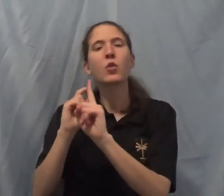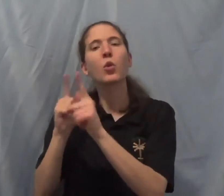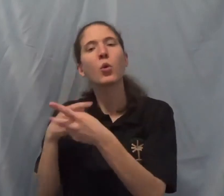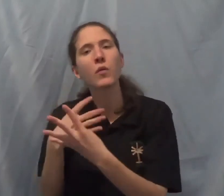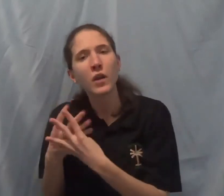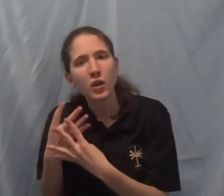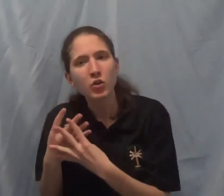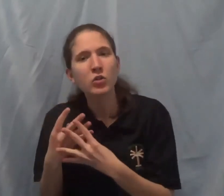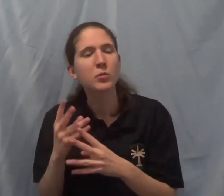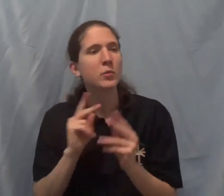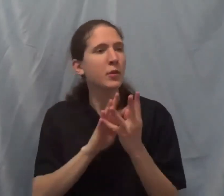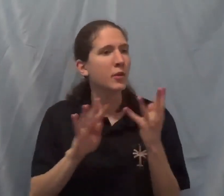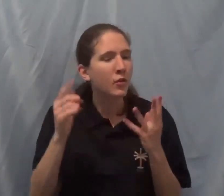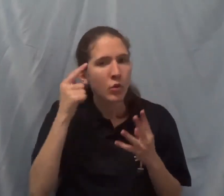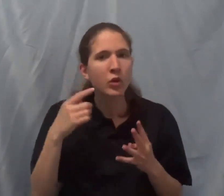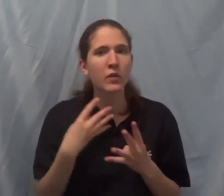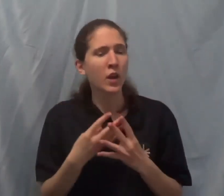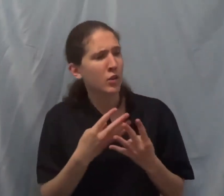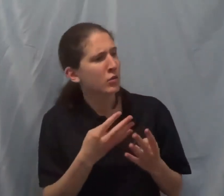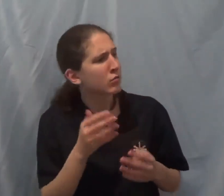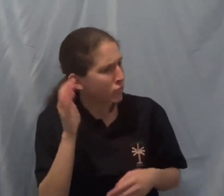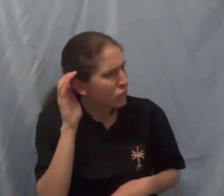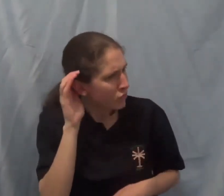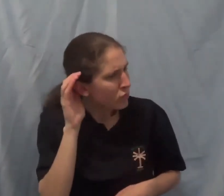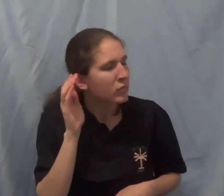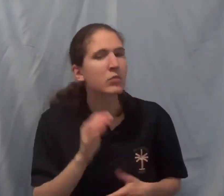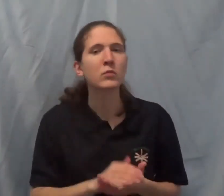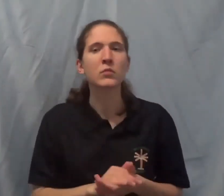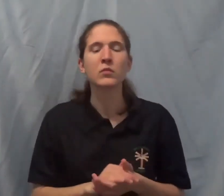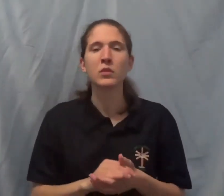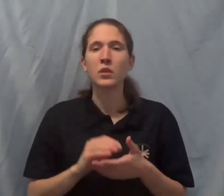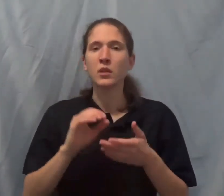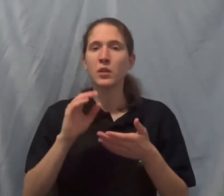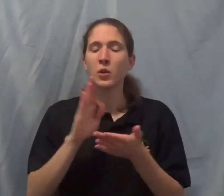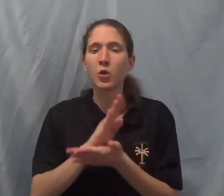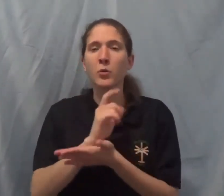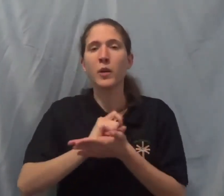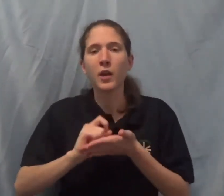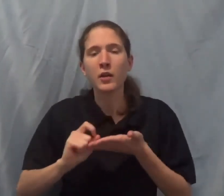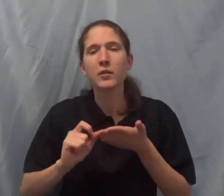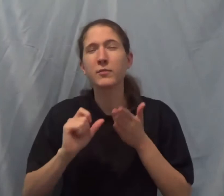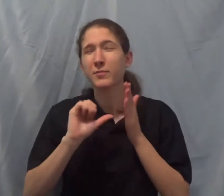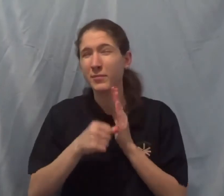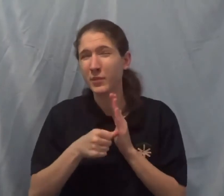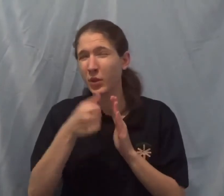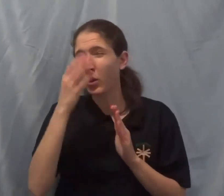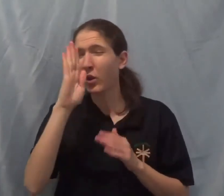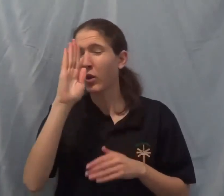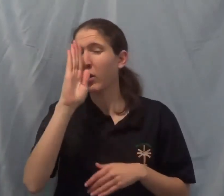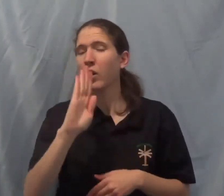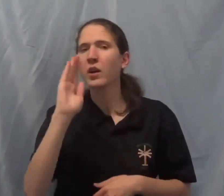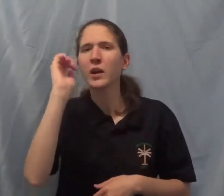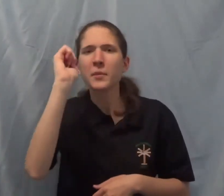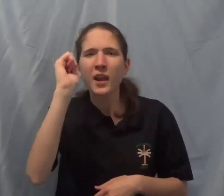face of God is mercy. And so that's where we come in. I would say it's working. The system is